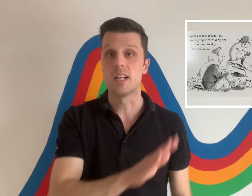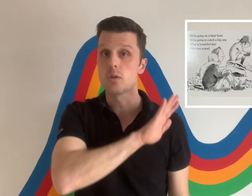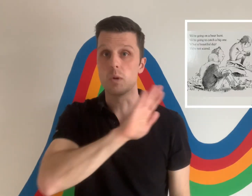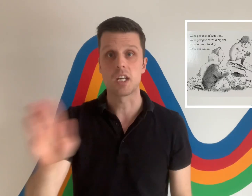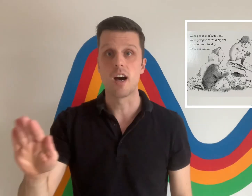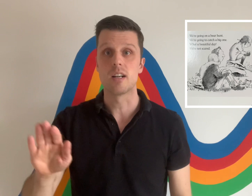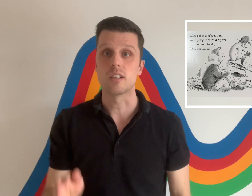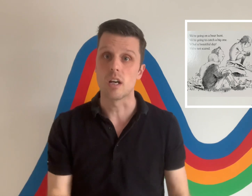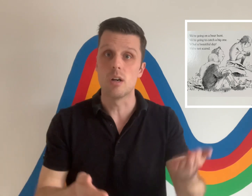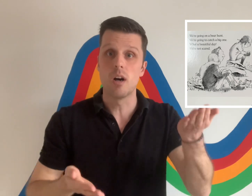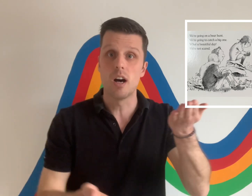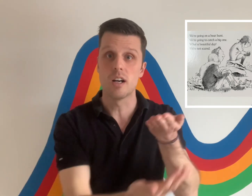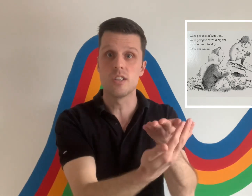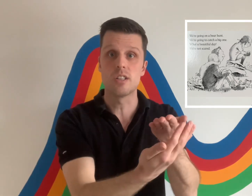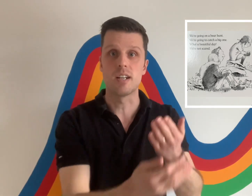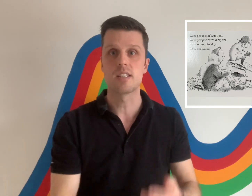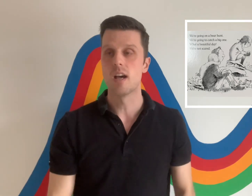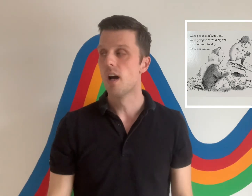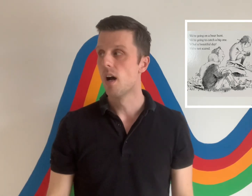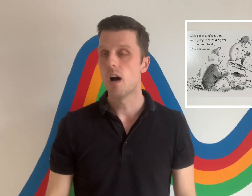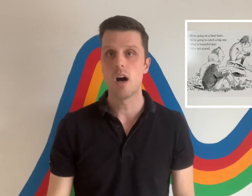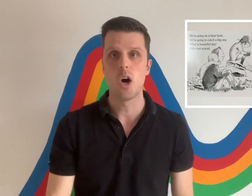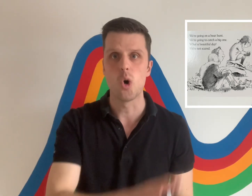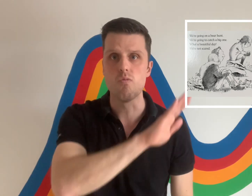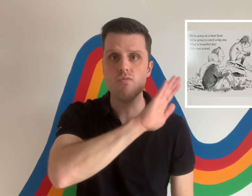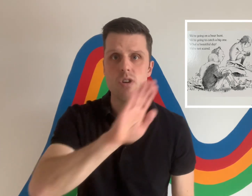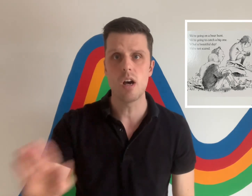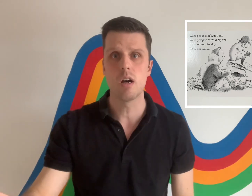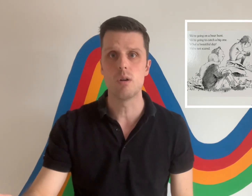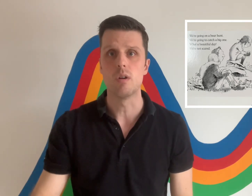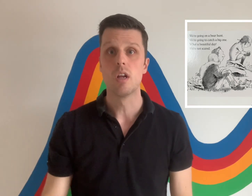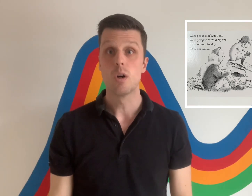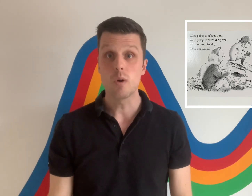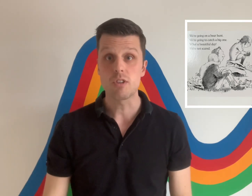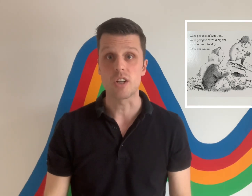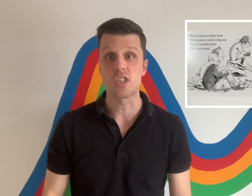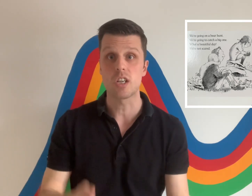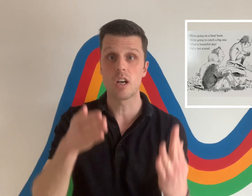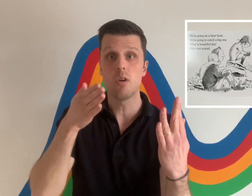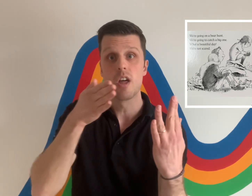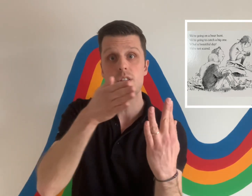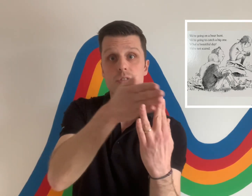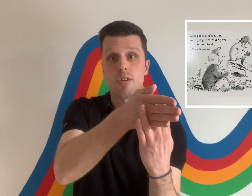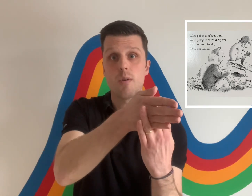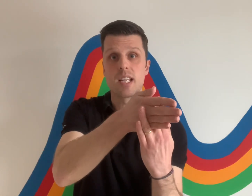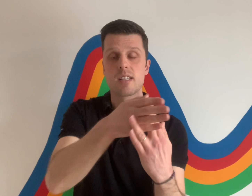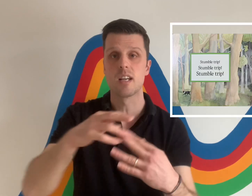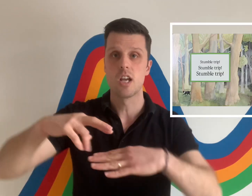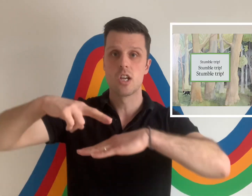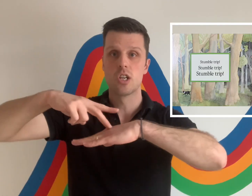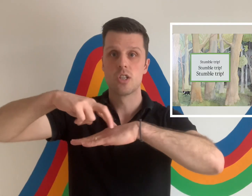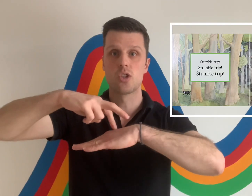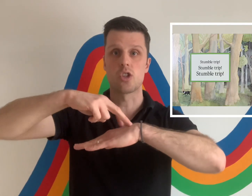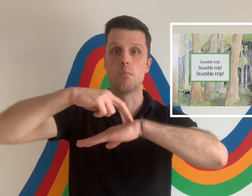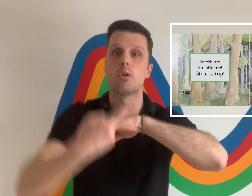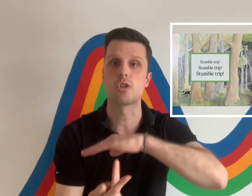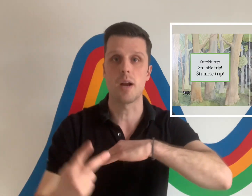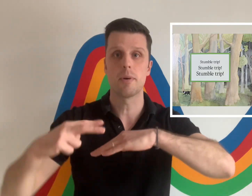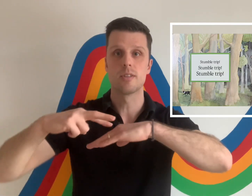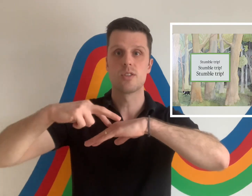We can't go under it. Oh no, we've got to go through it. Stumble trip,